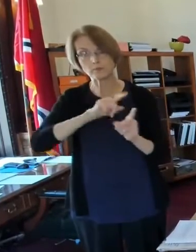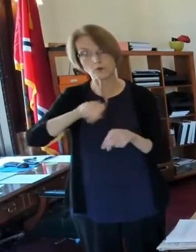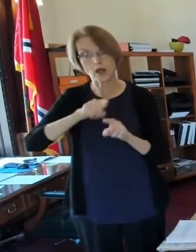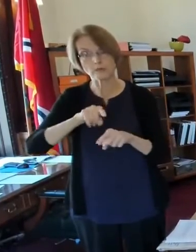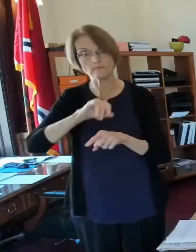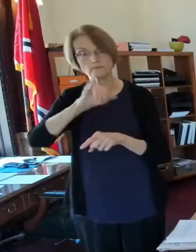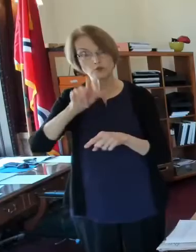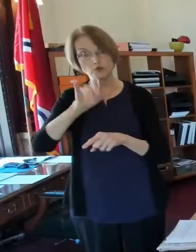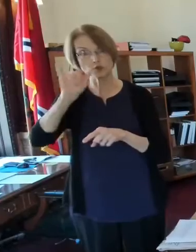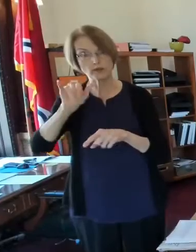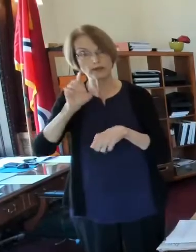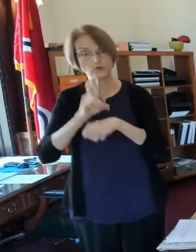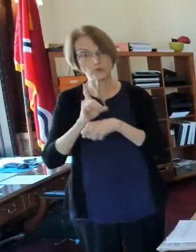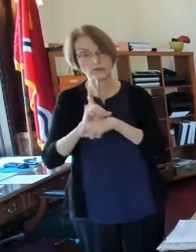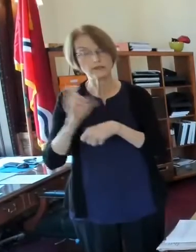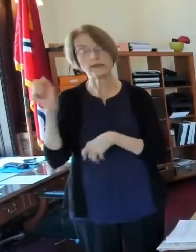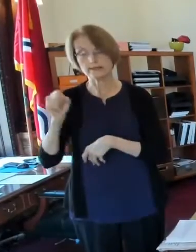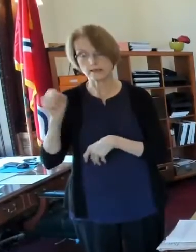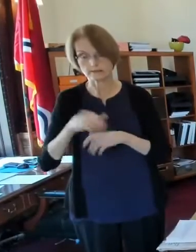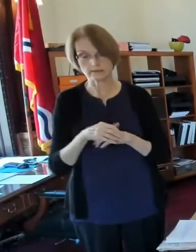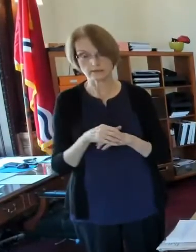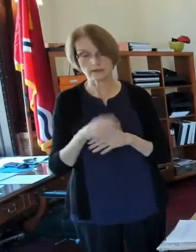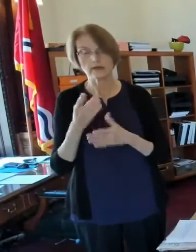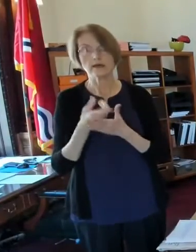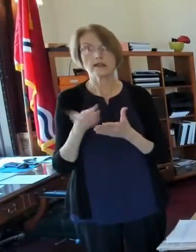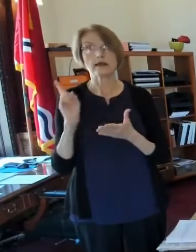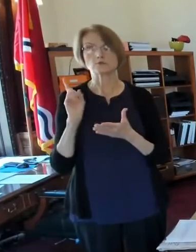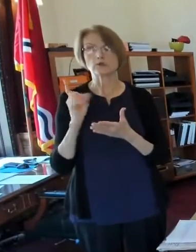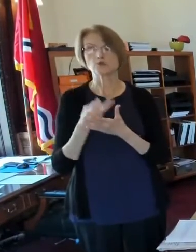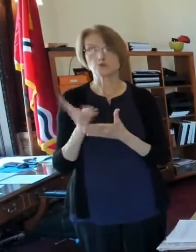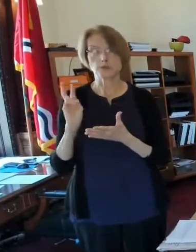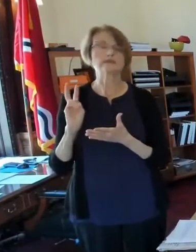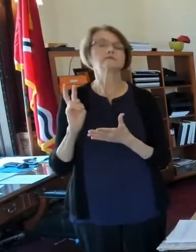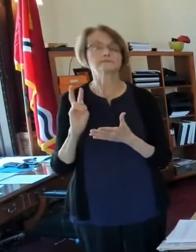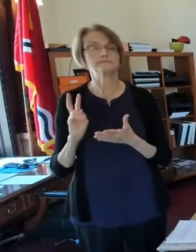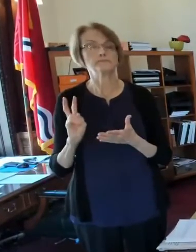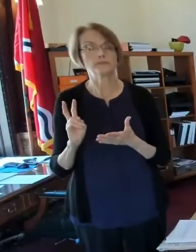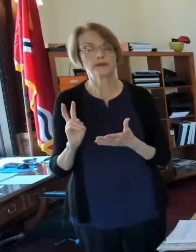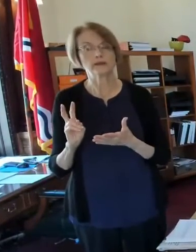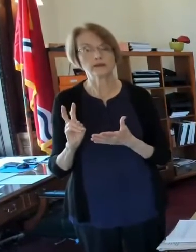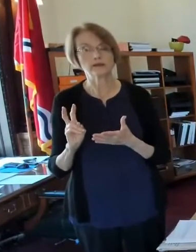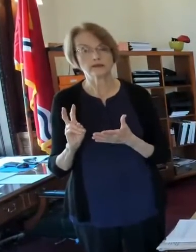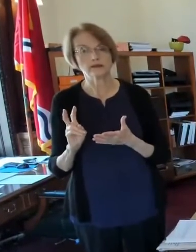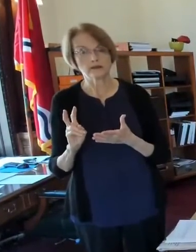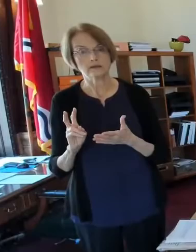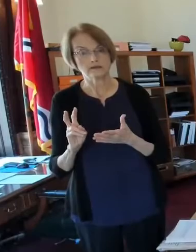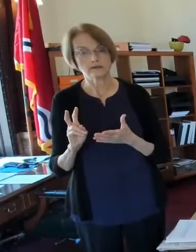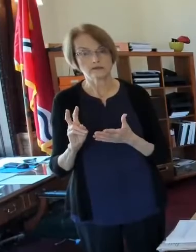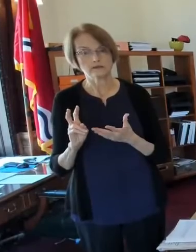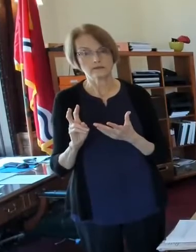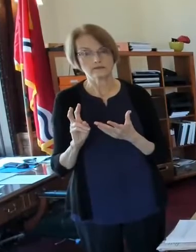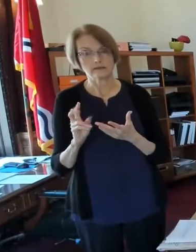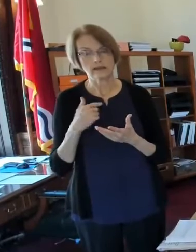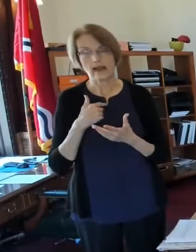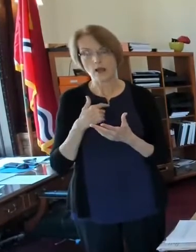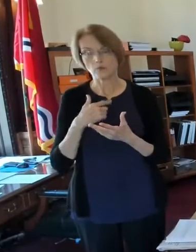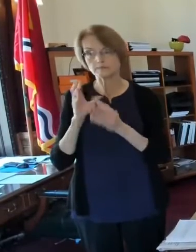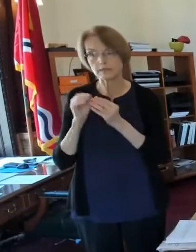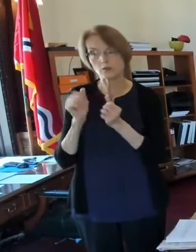So last week, maybe week before last now, I was with a couple of the